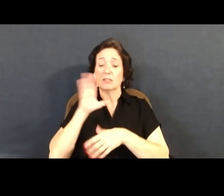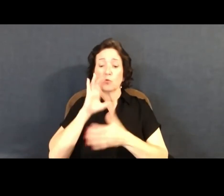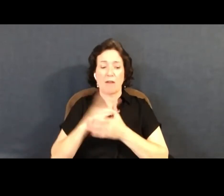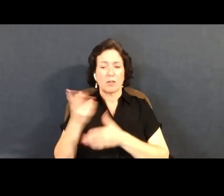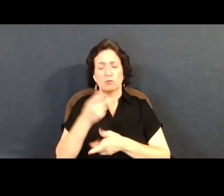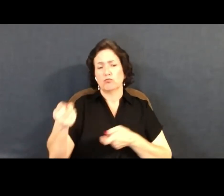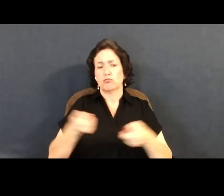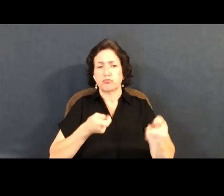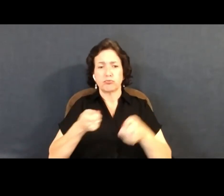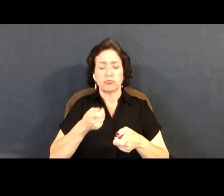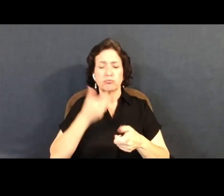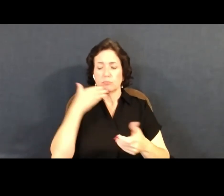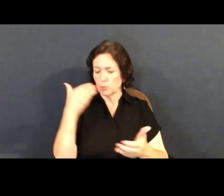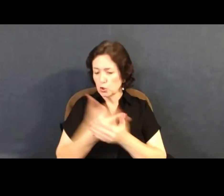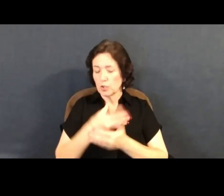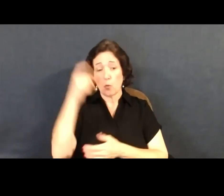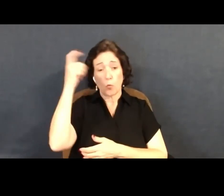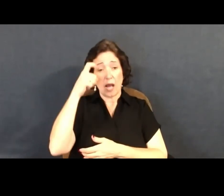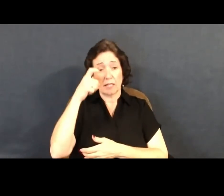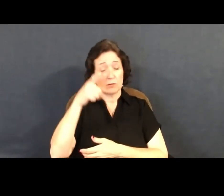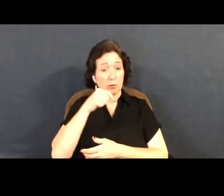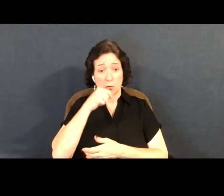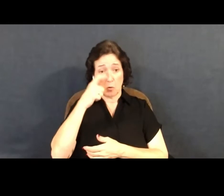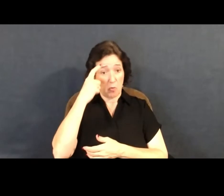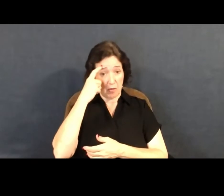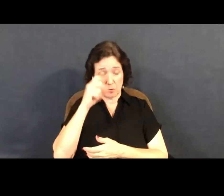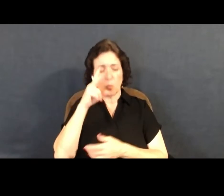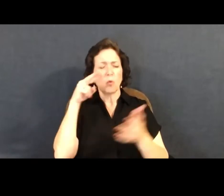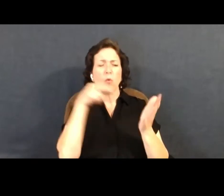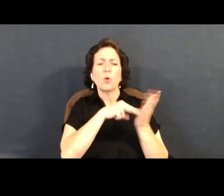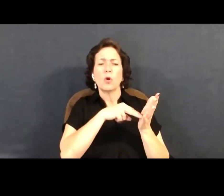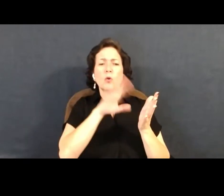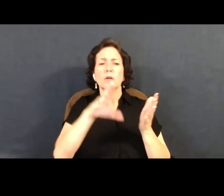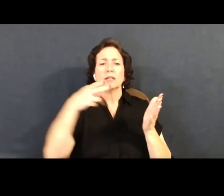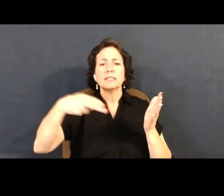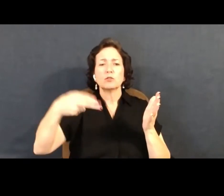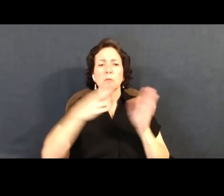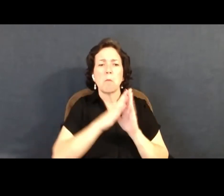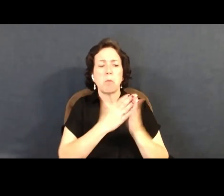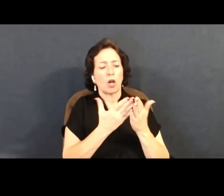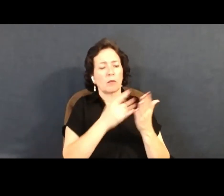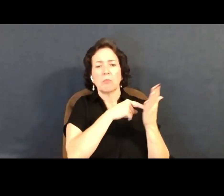and wisely. If you don't believe me, you can go and look in the history books. And